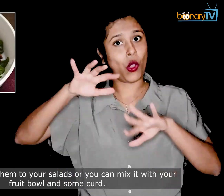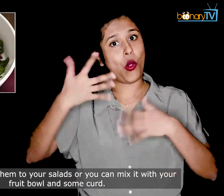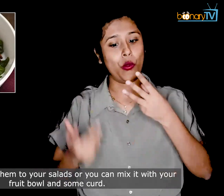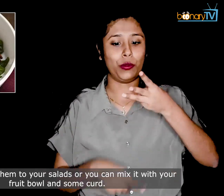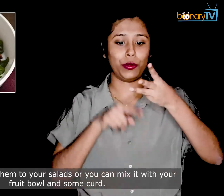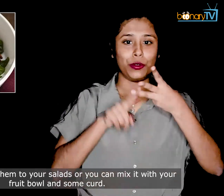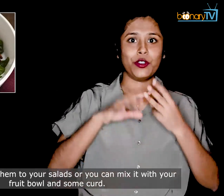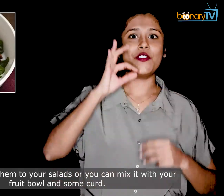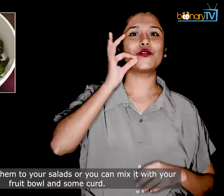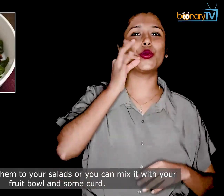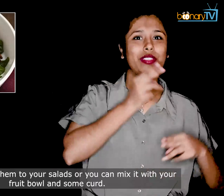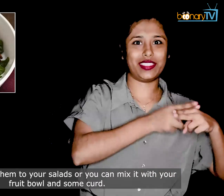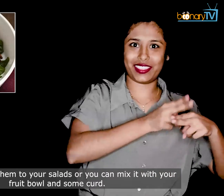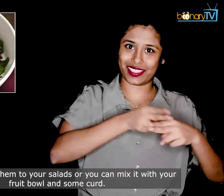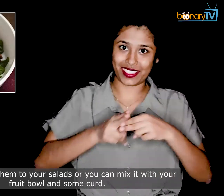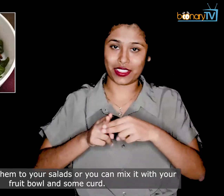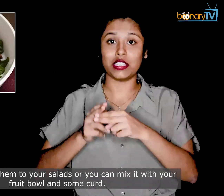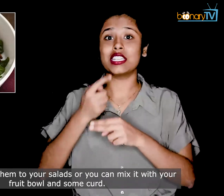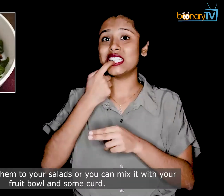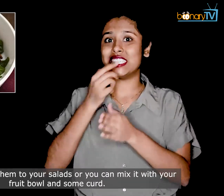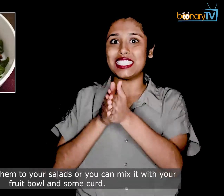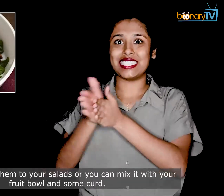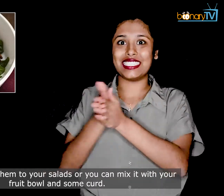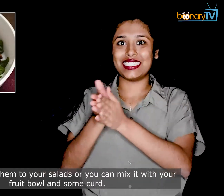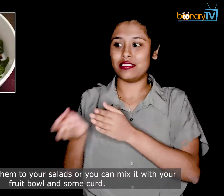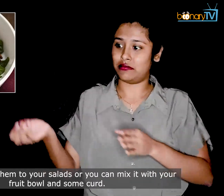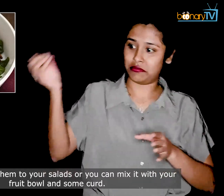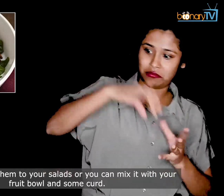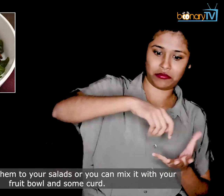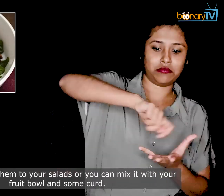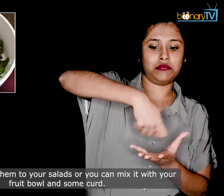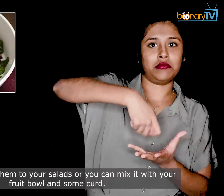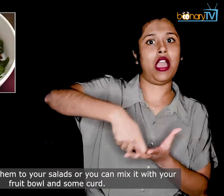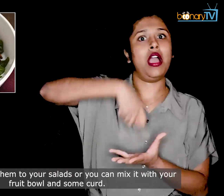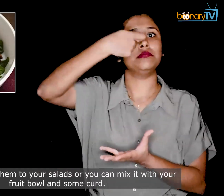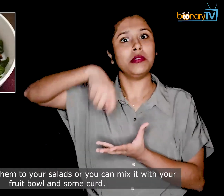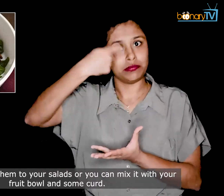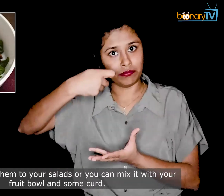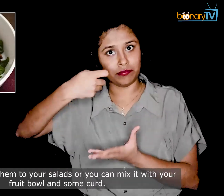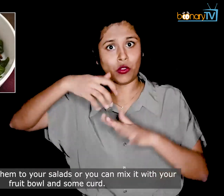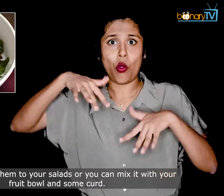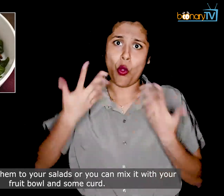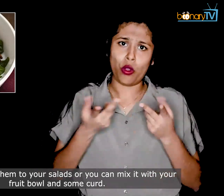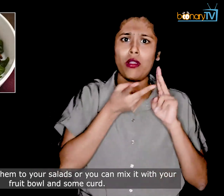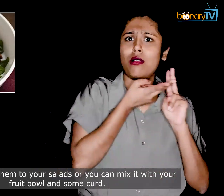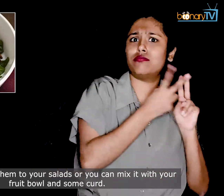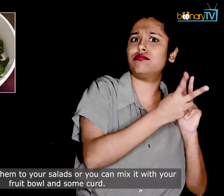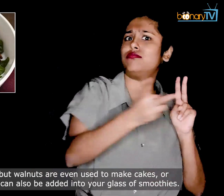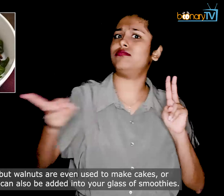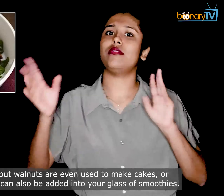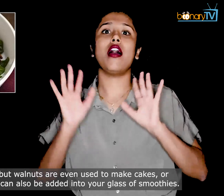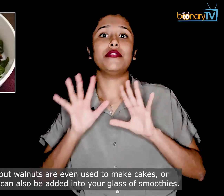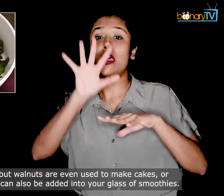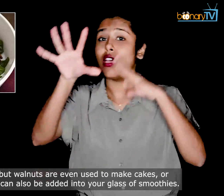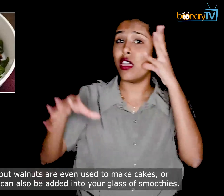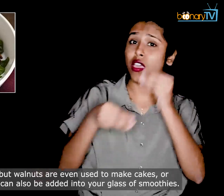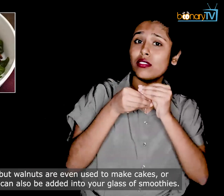or you can mix it with your fruit bowl and some curd not just that